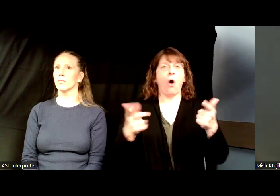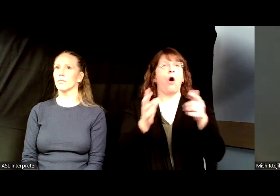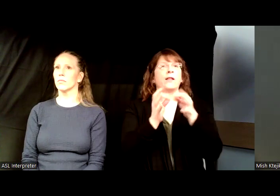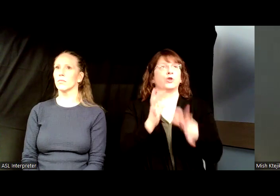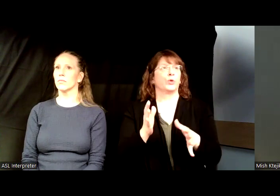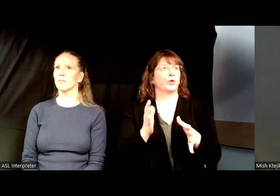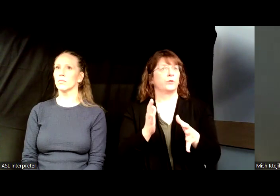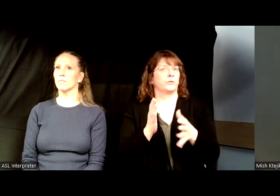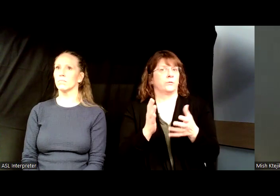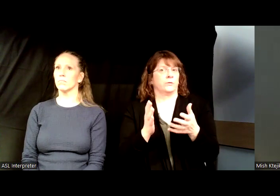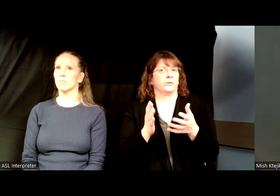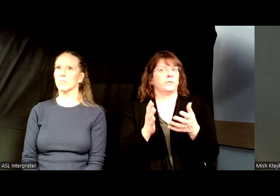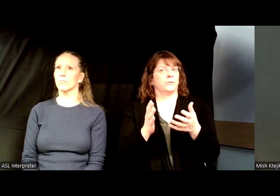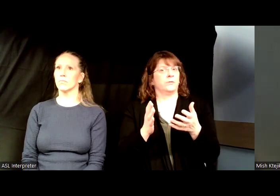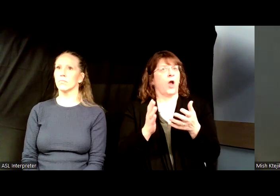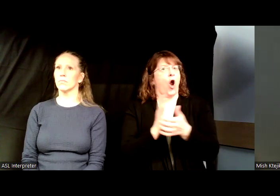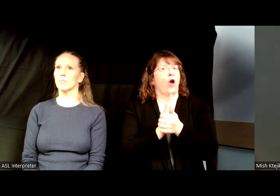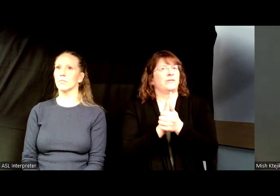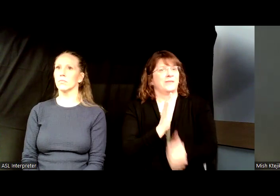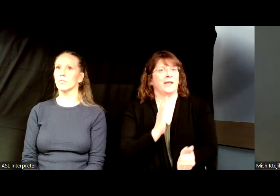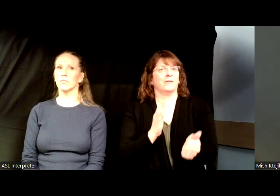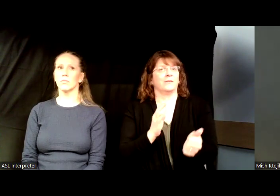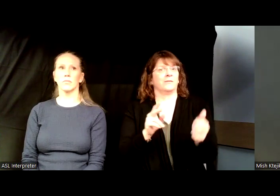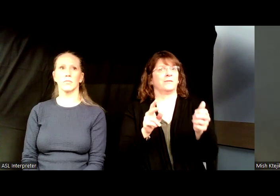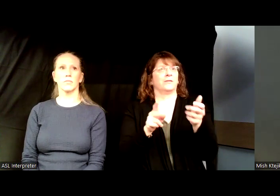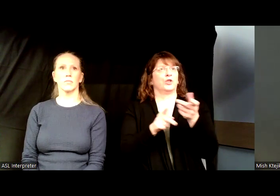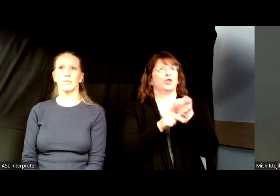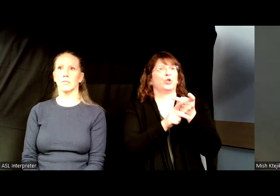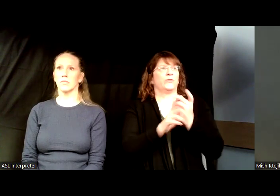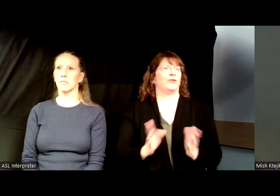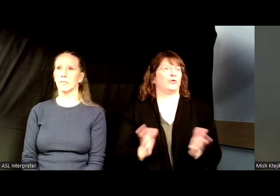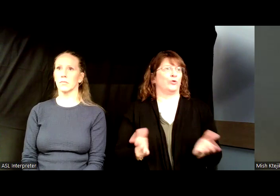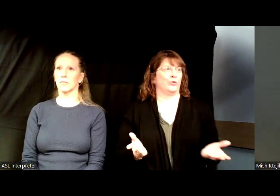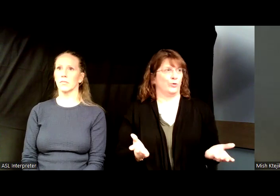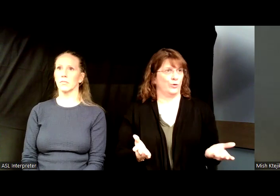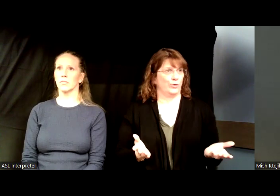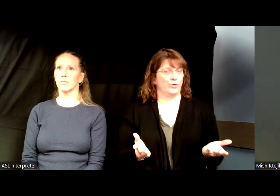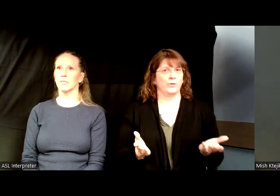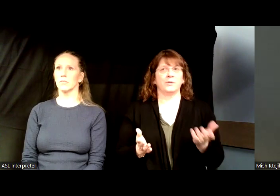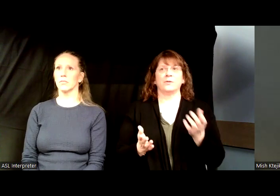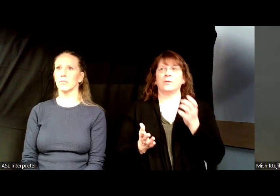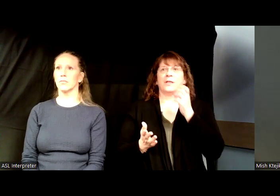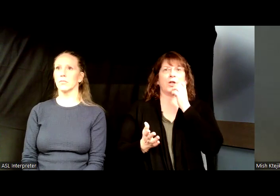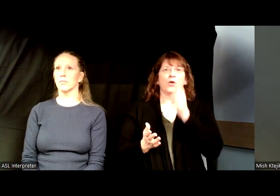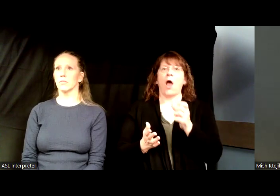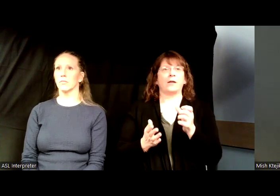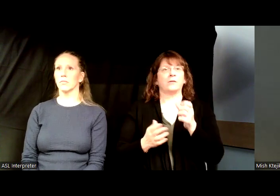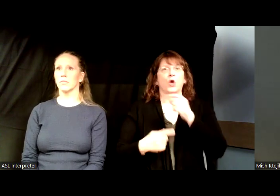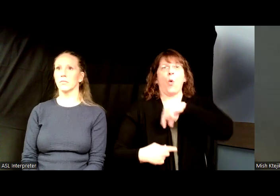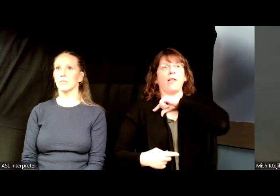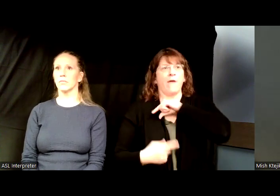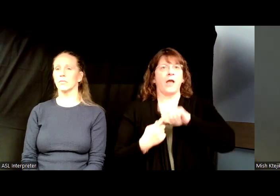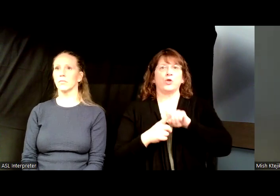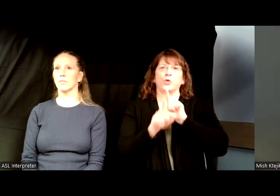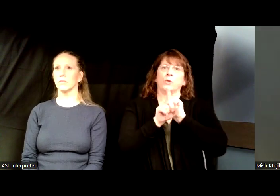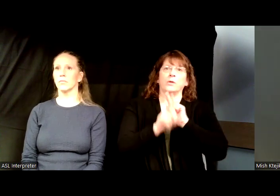However, not all interpreters have the skill set to do the supervisory